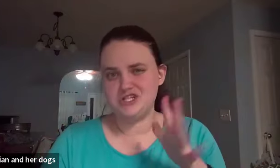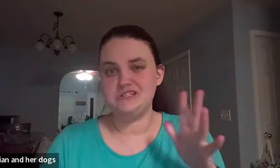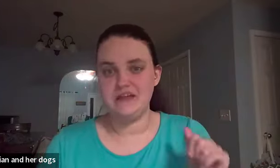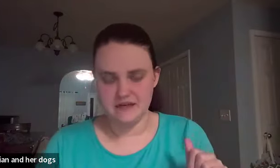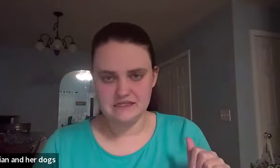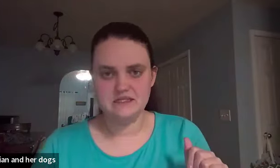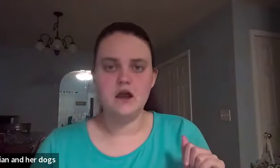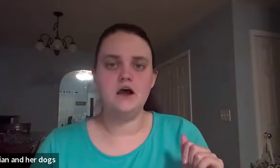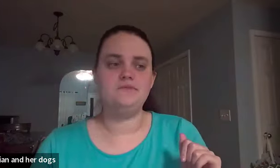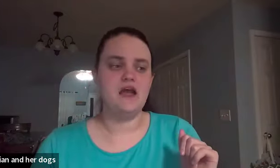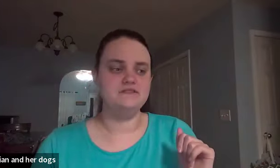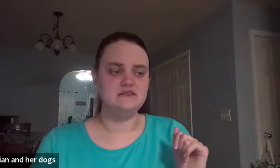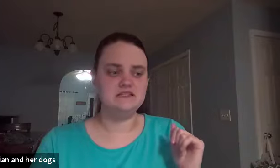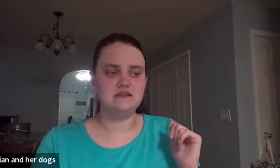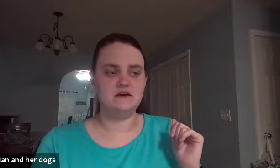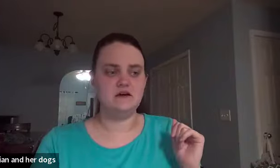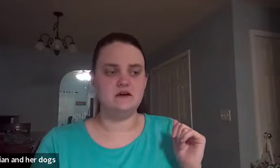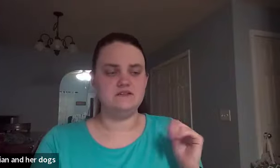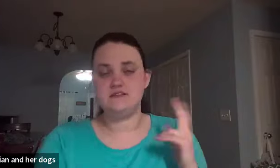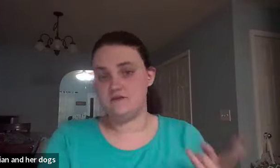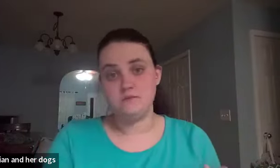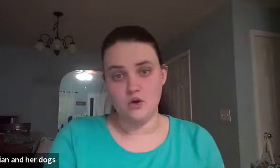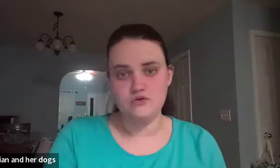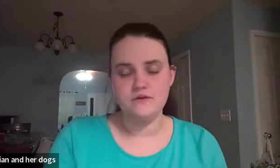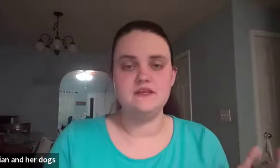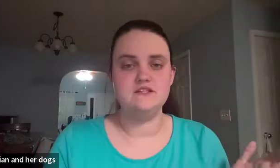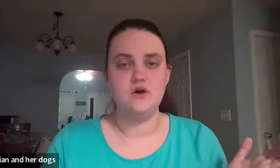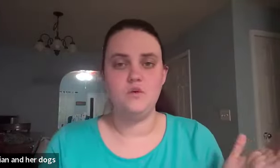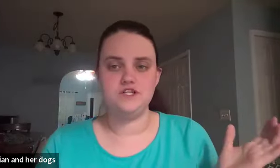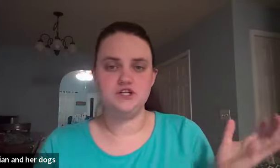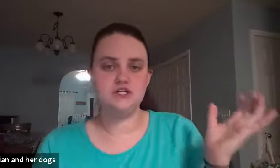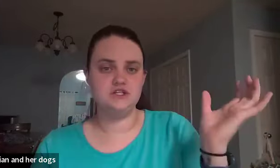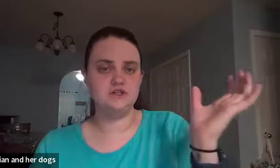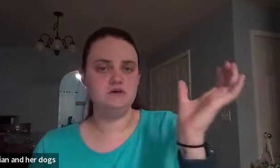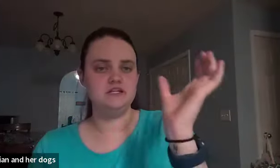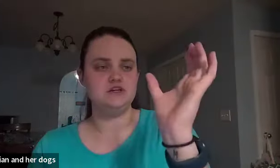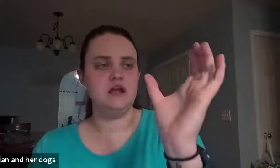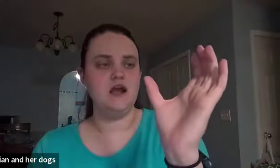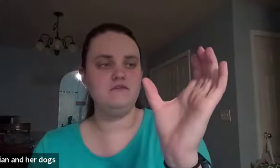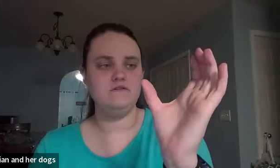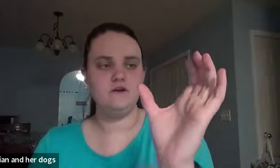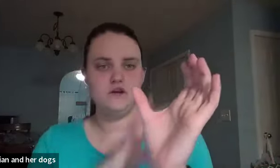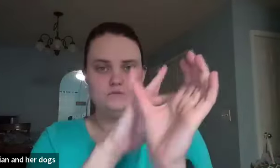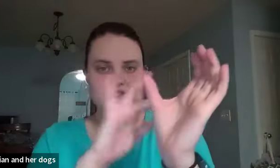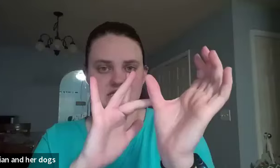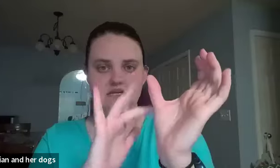/ lettuce. I've seen the sign for both. And so what you're going to do is you're going to have a very open C